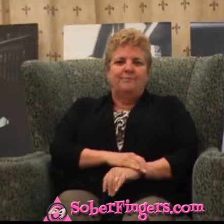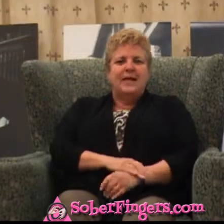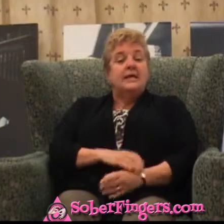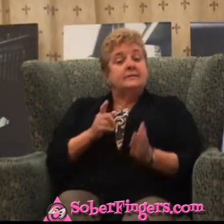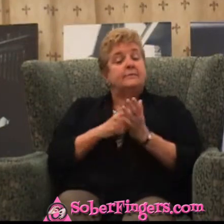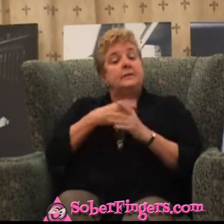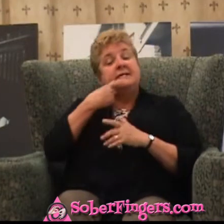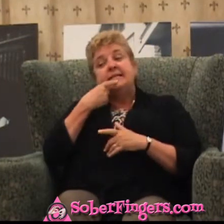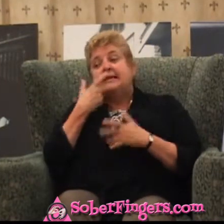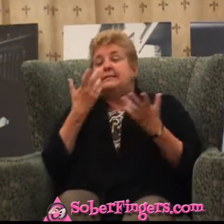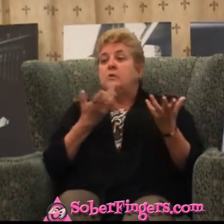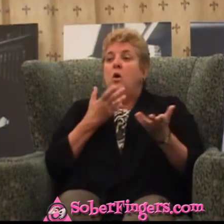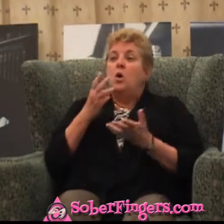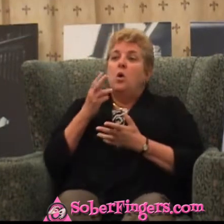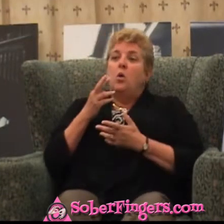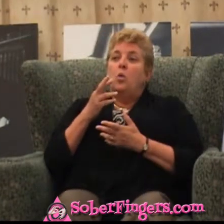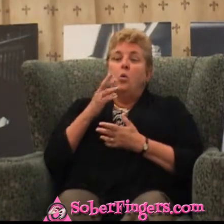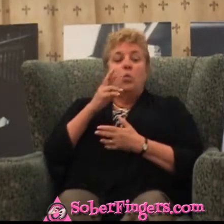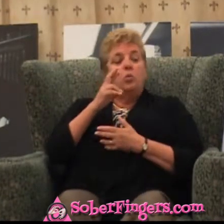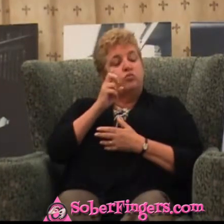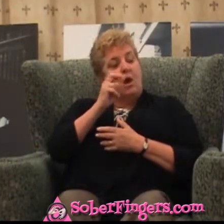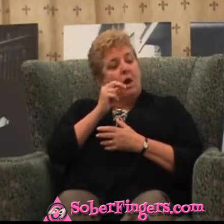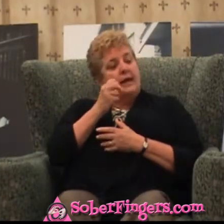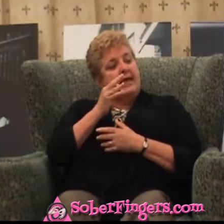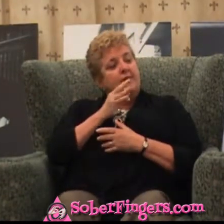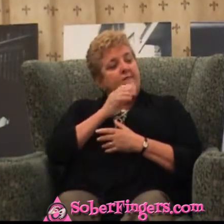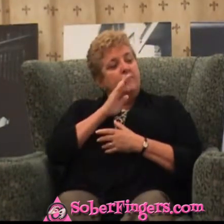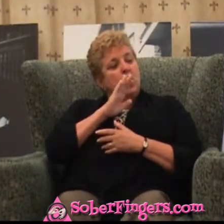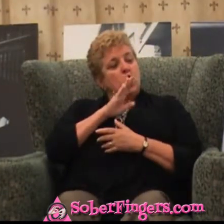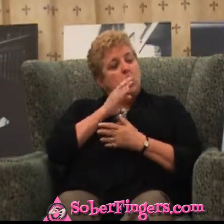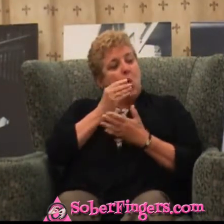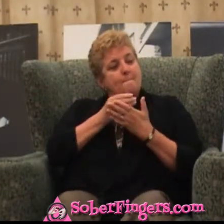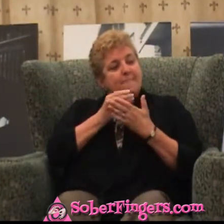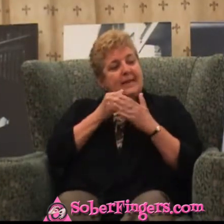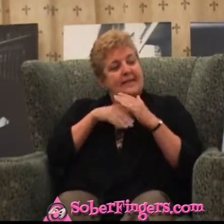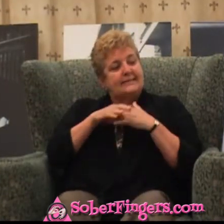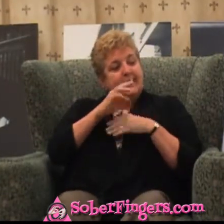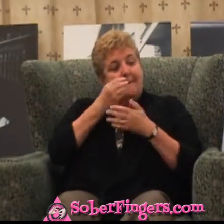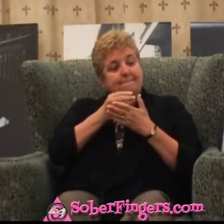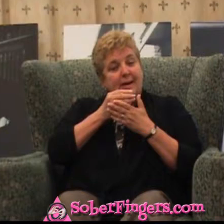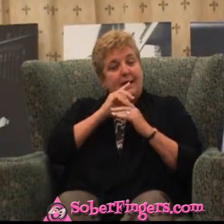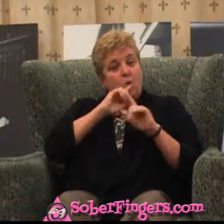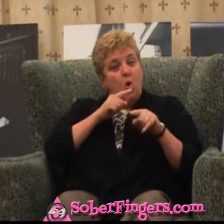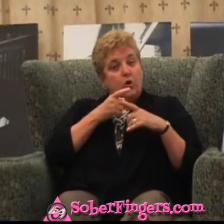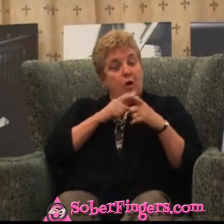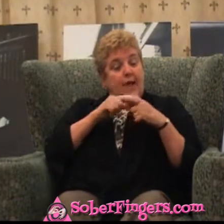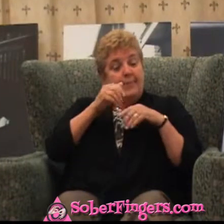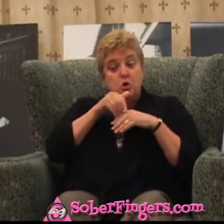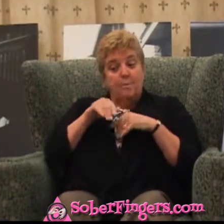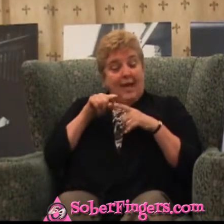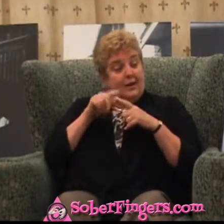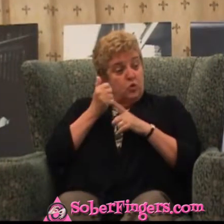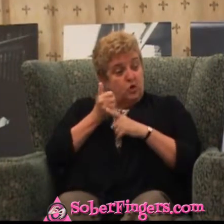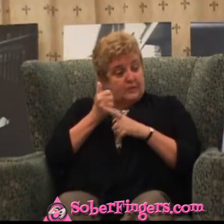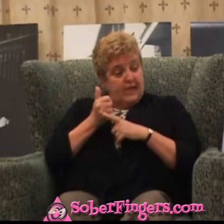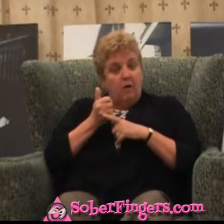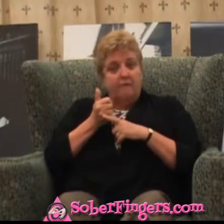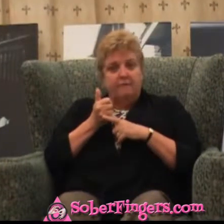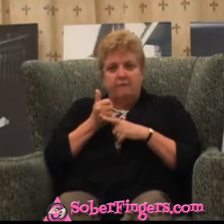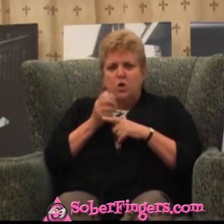simply says, Ronald, if you just put your money in money orders and mail it back to yourself, you'll be safe. Or it tells me if you just give